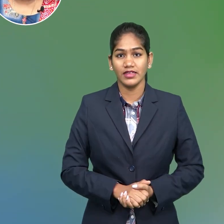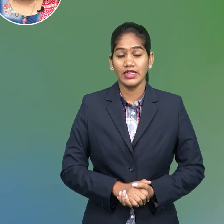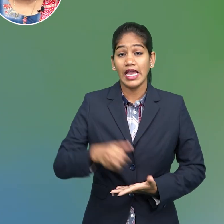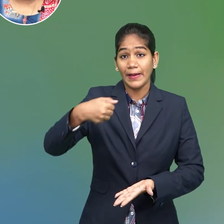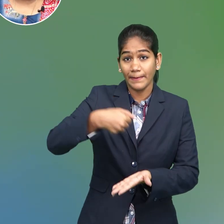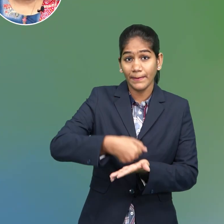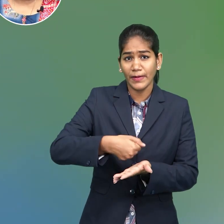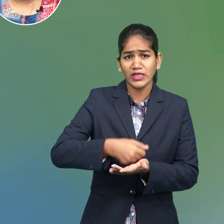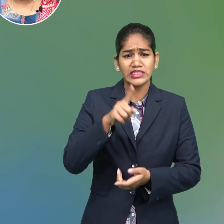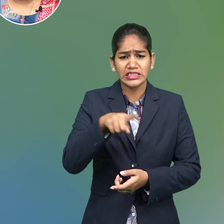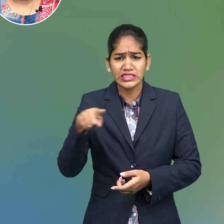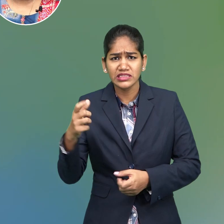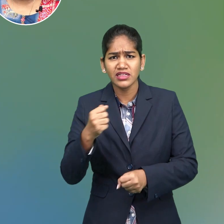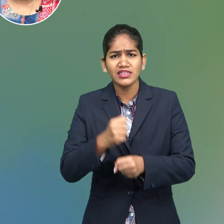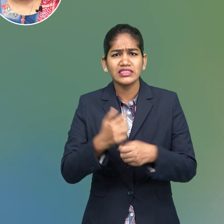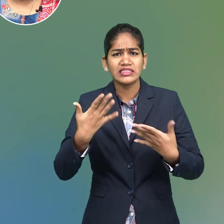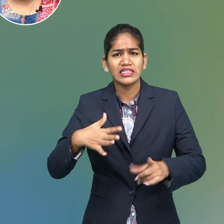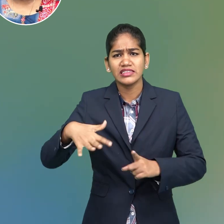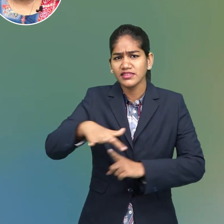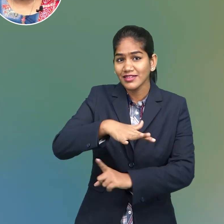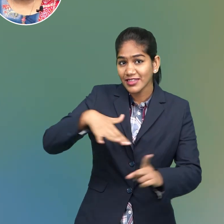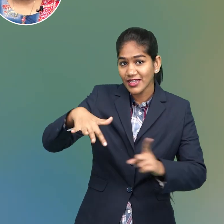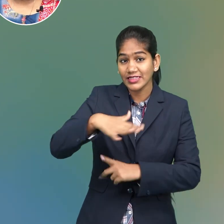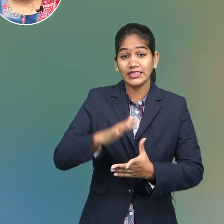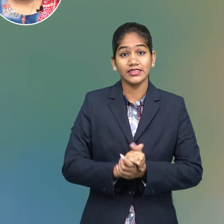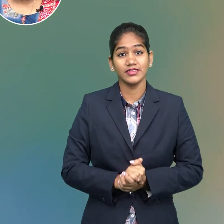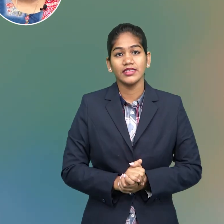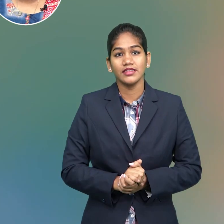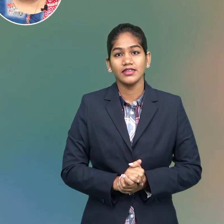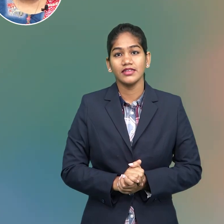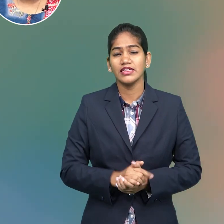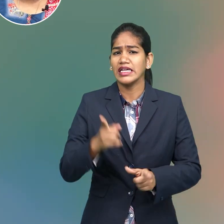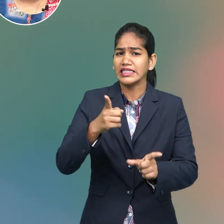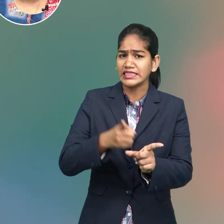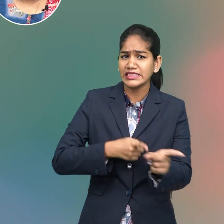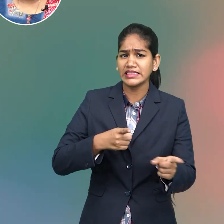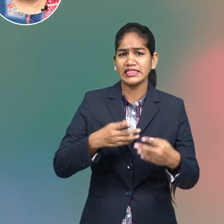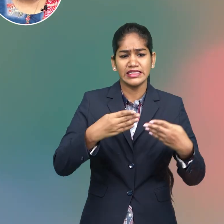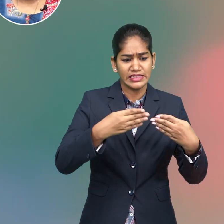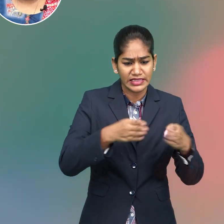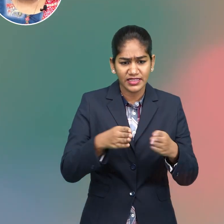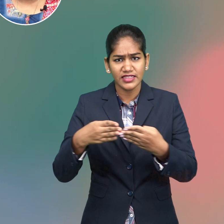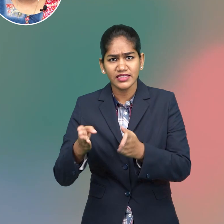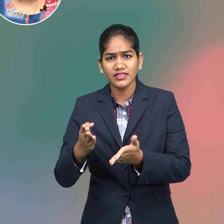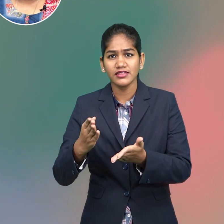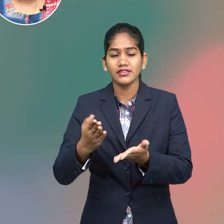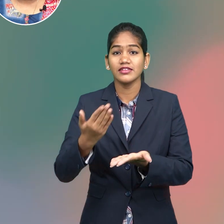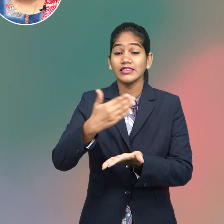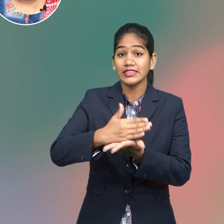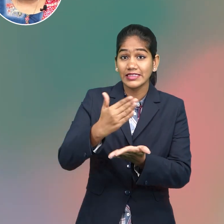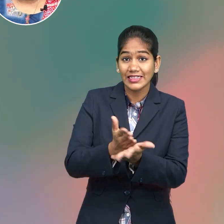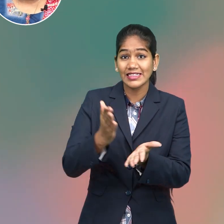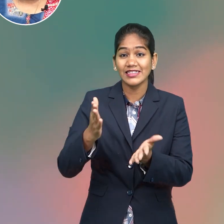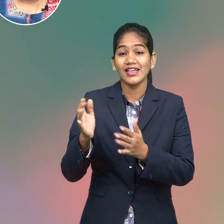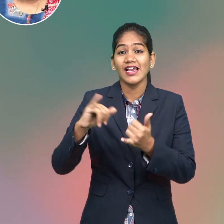On the basis of these generalized conditions, the year is divided into seasons.